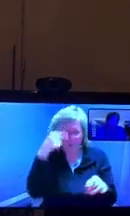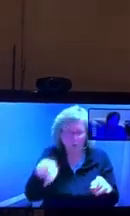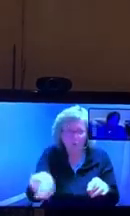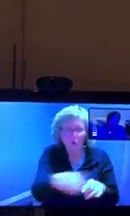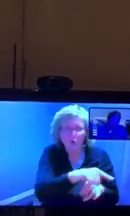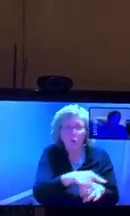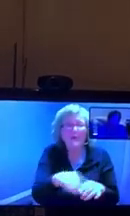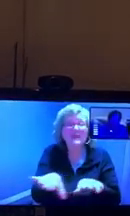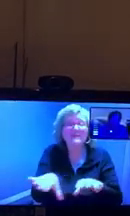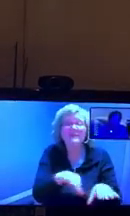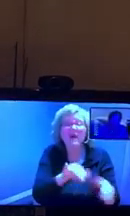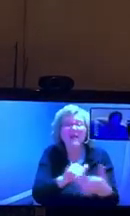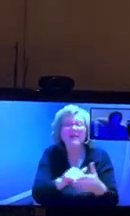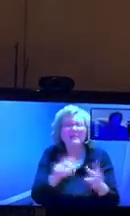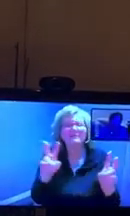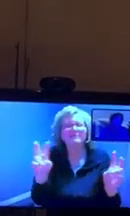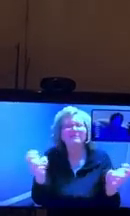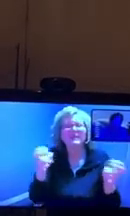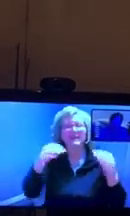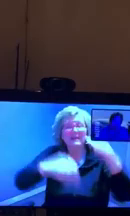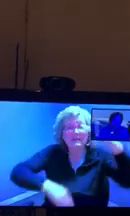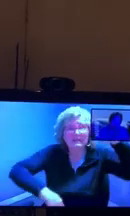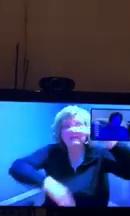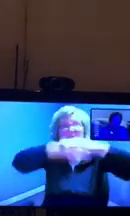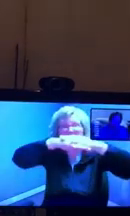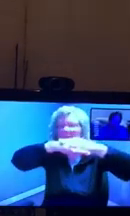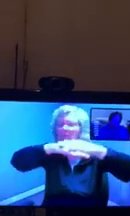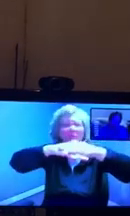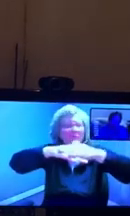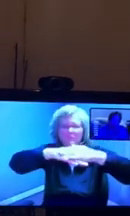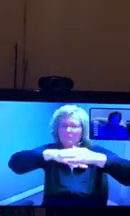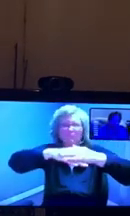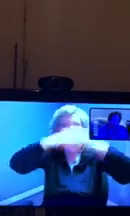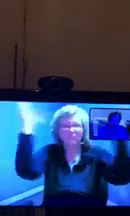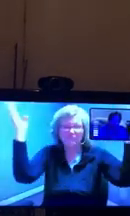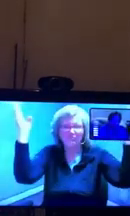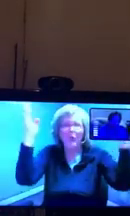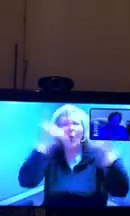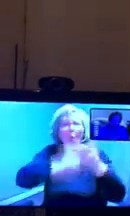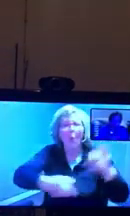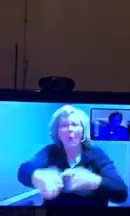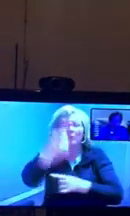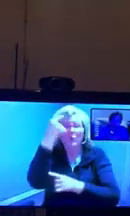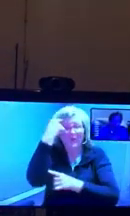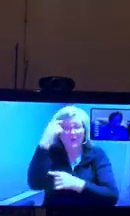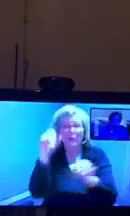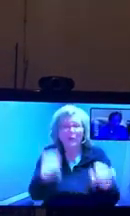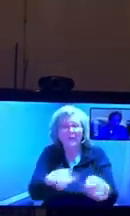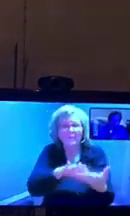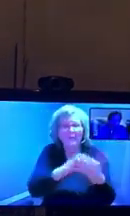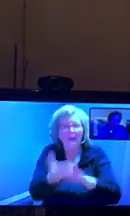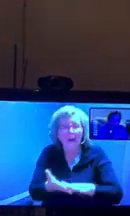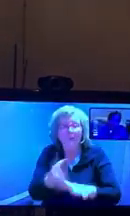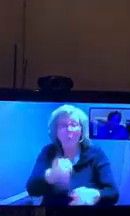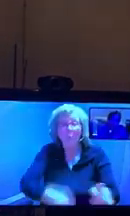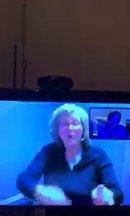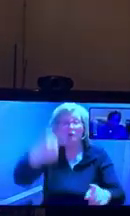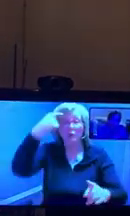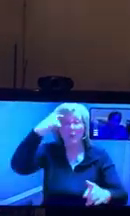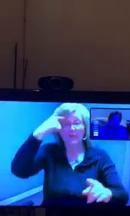my thinking. And what does that mean? What it means is, what you think you become. What you think about the most becomes your maximum potential. He